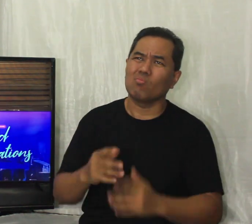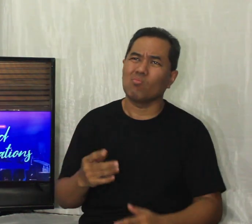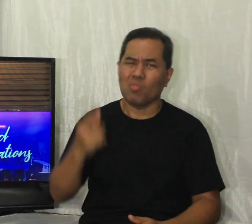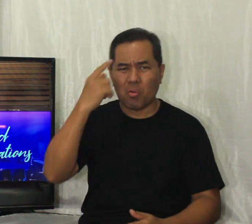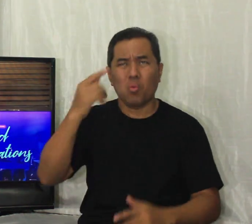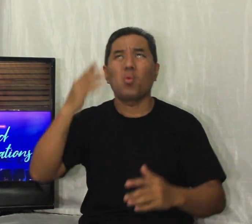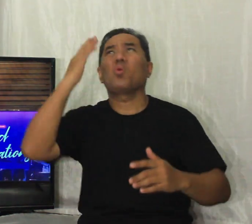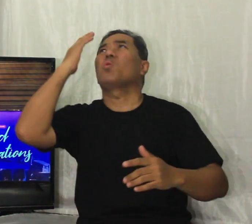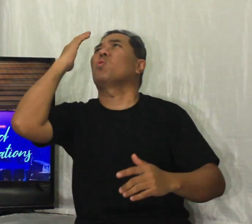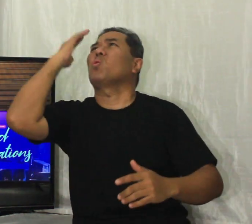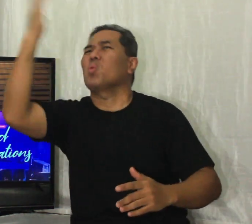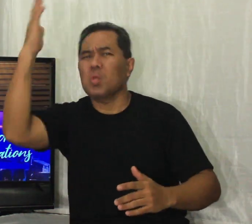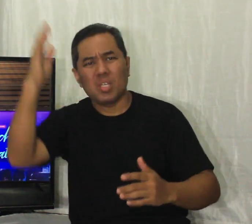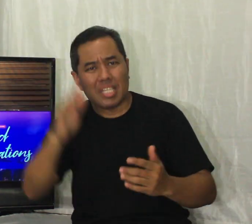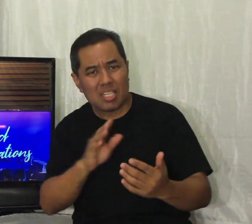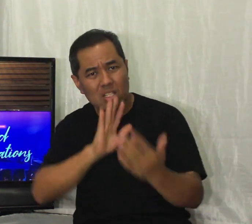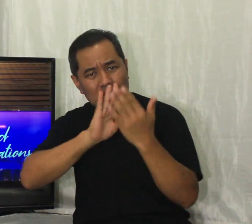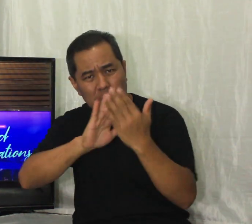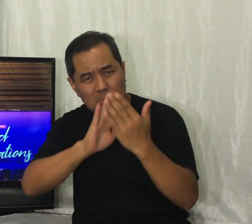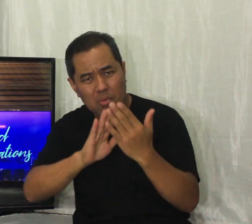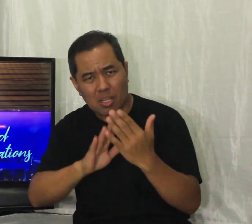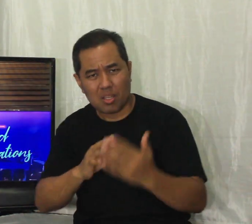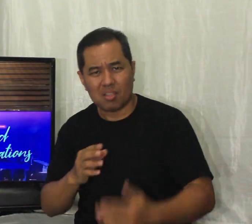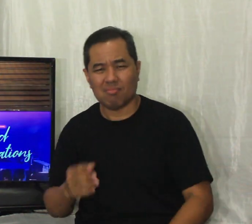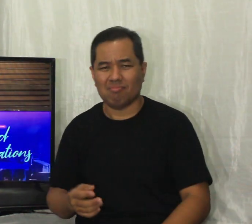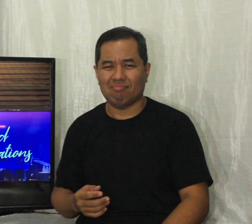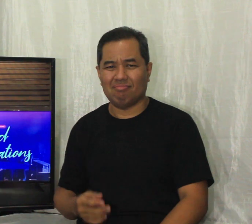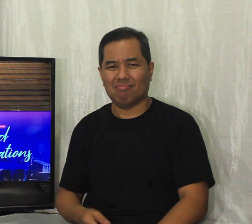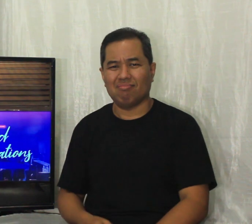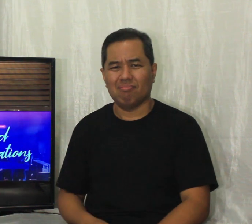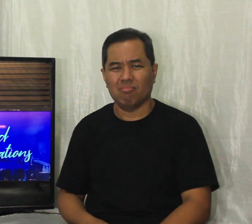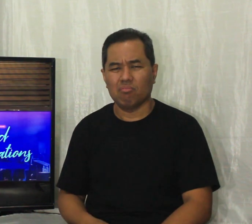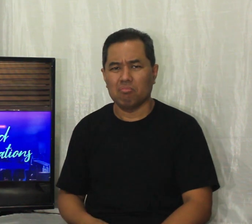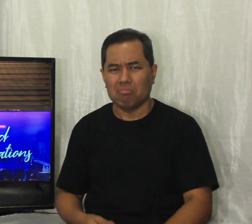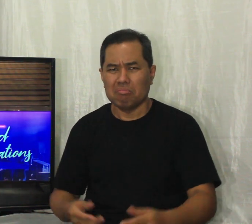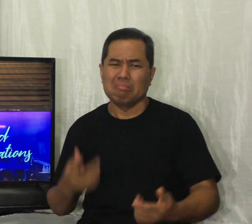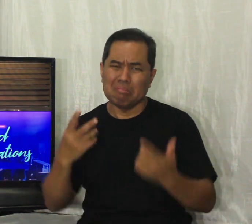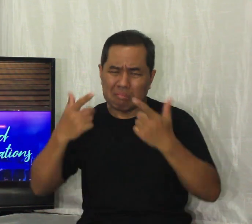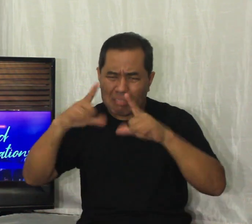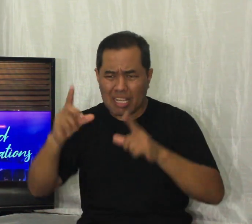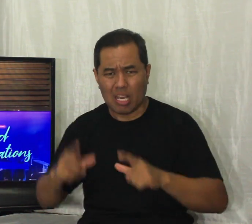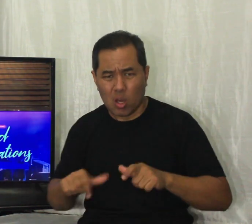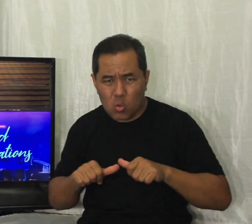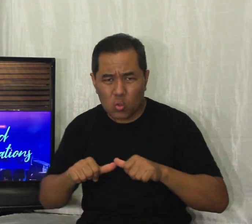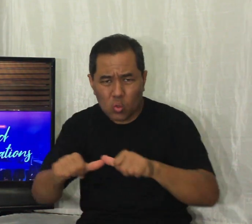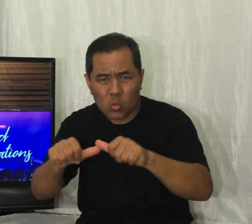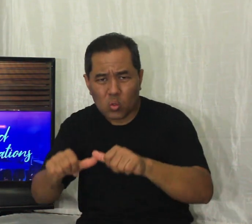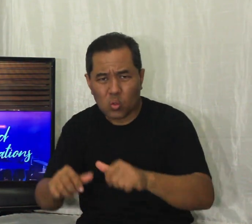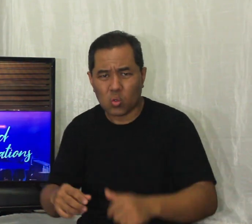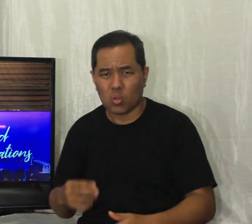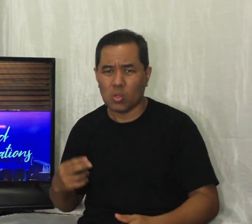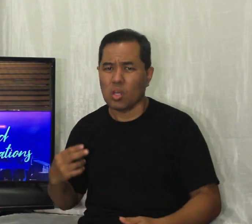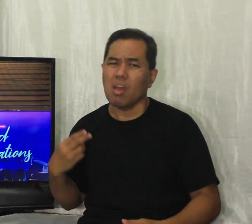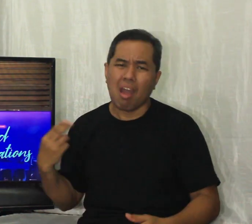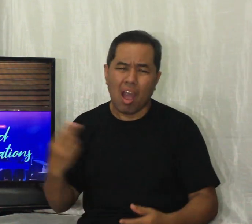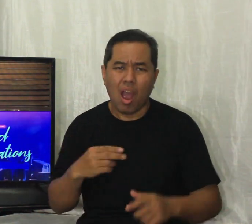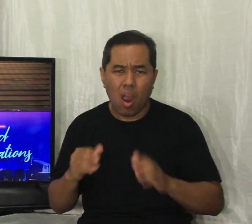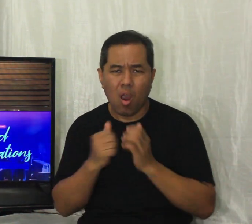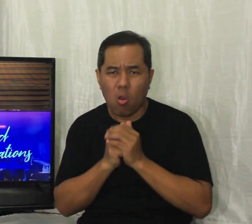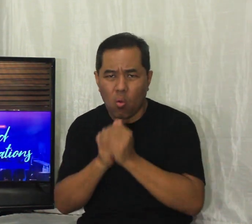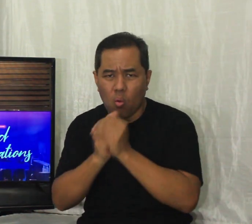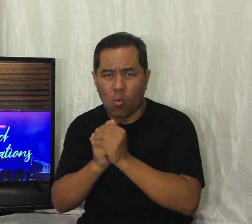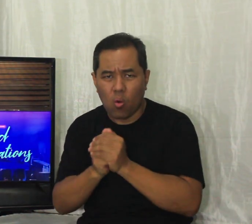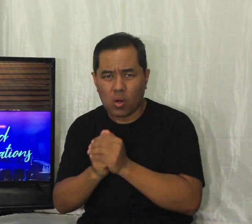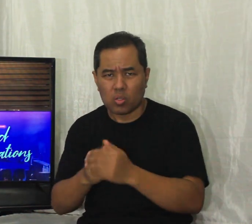so assuring us of his victory. So let us continue to worship and honor God with our